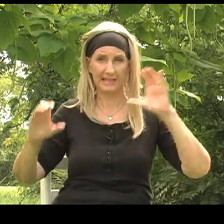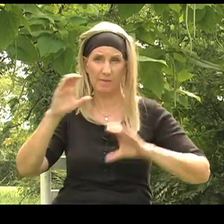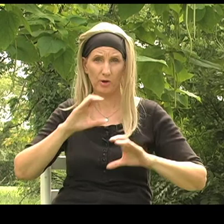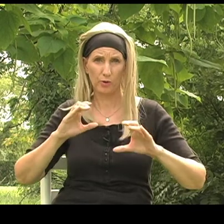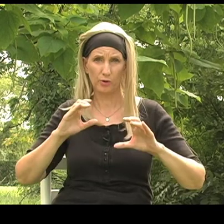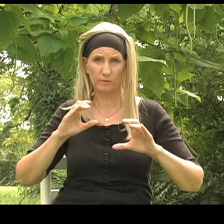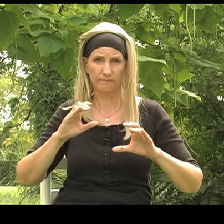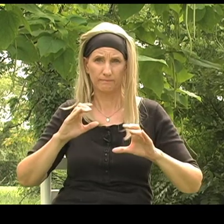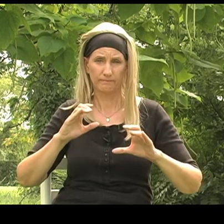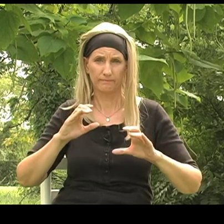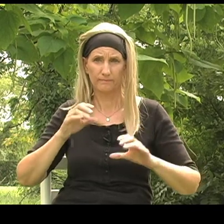chemical,